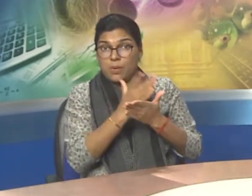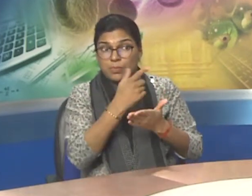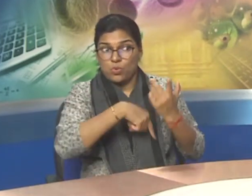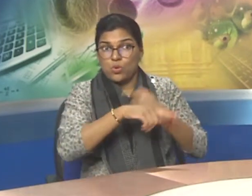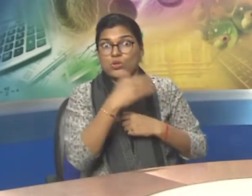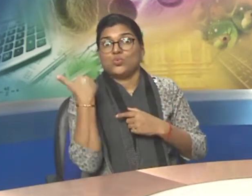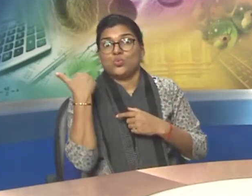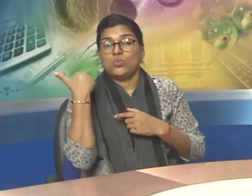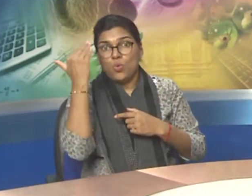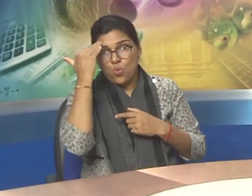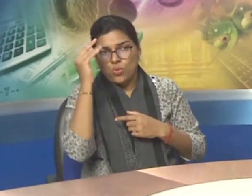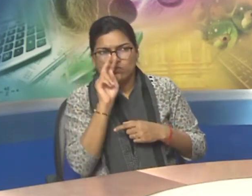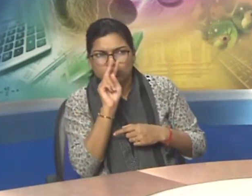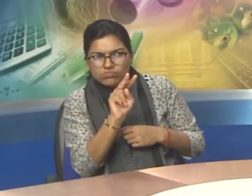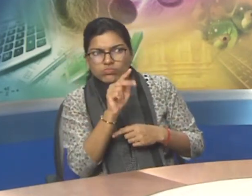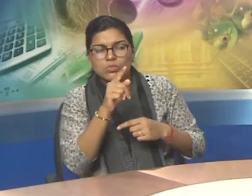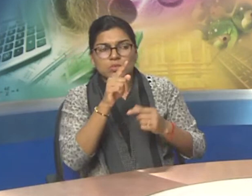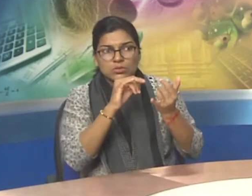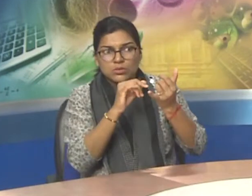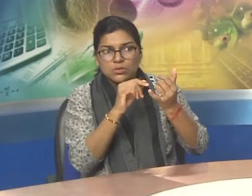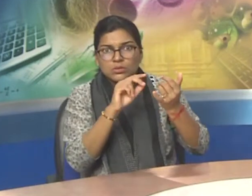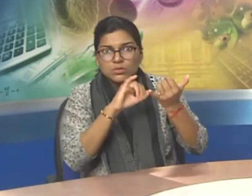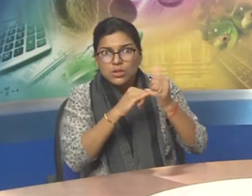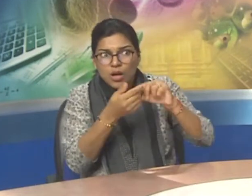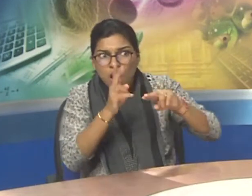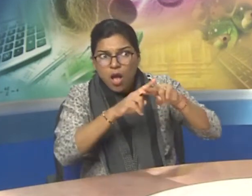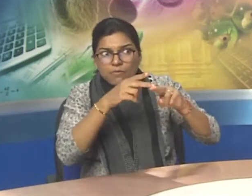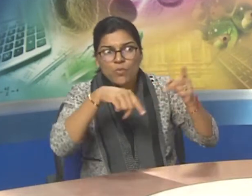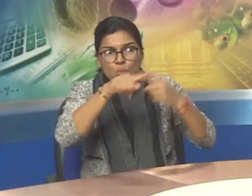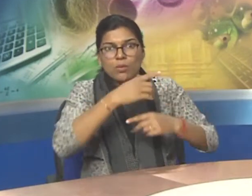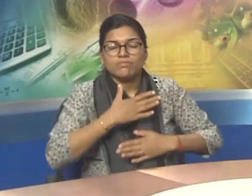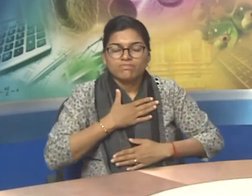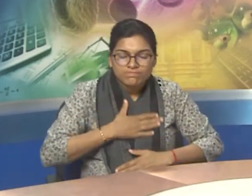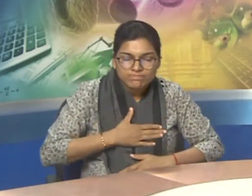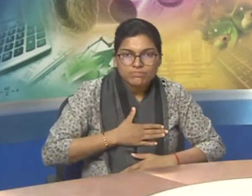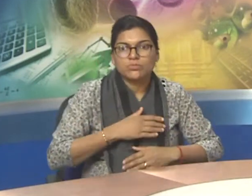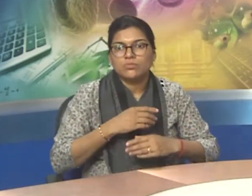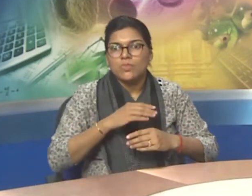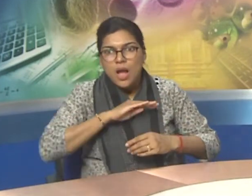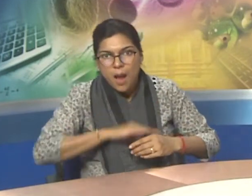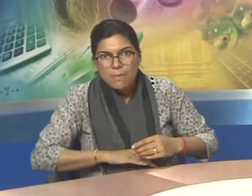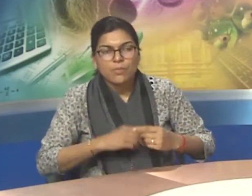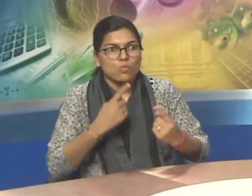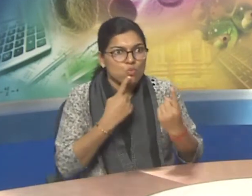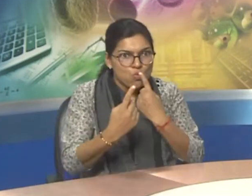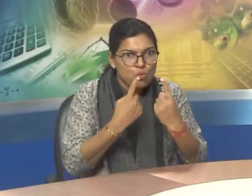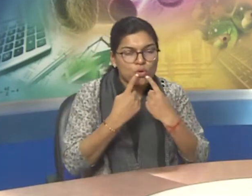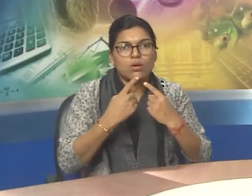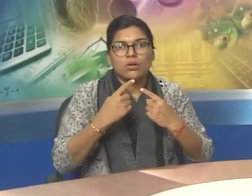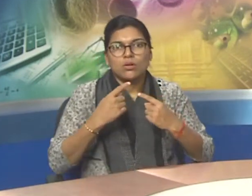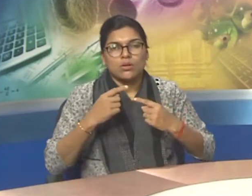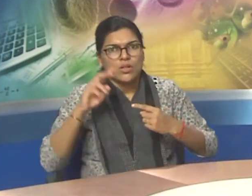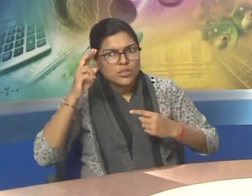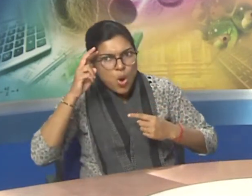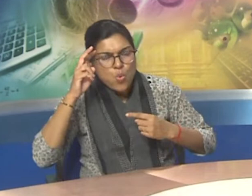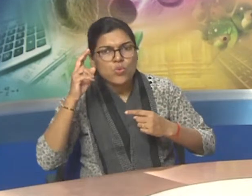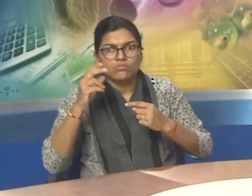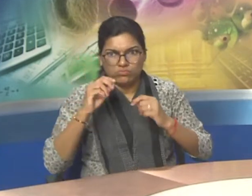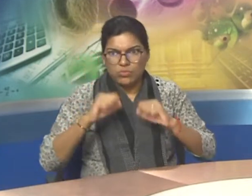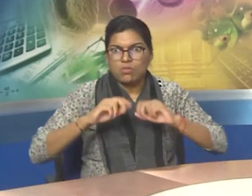is important, and we know that the ultimate aim is to